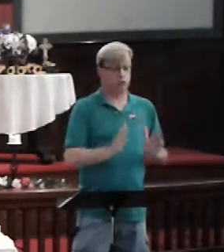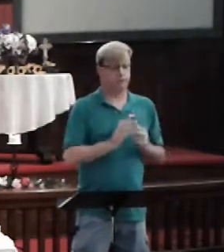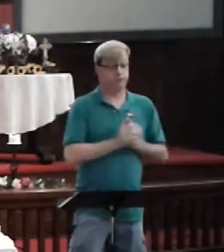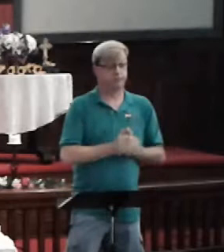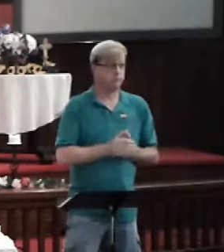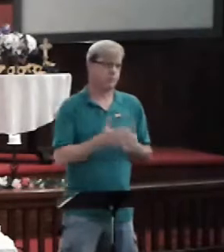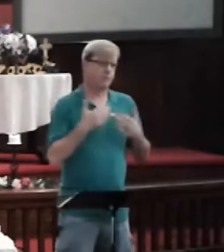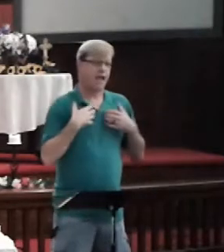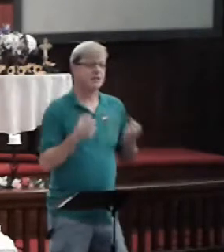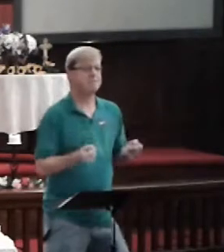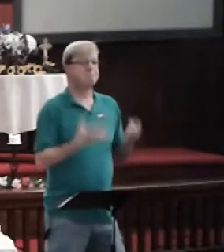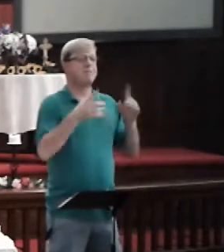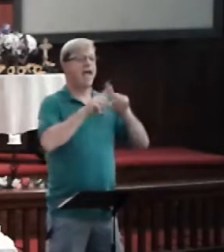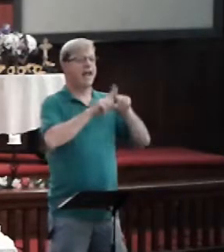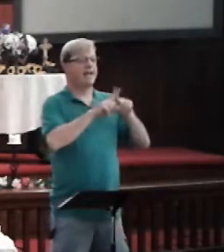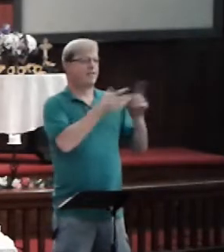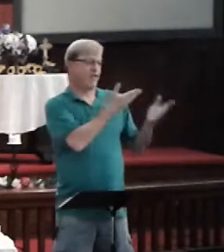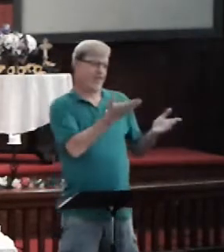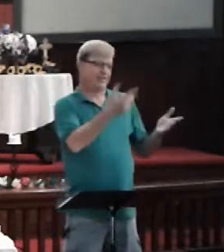has lots of things in it.